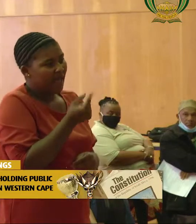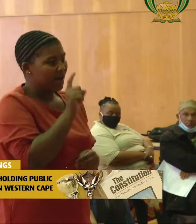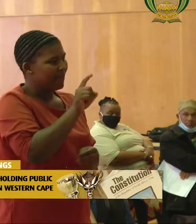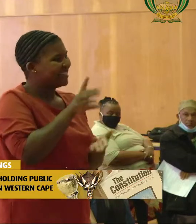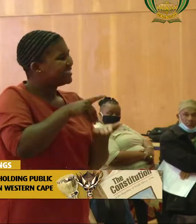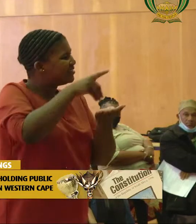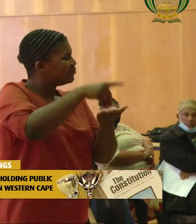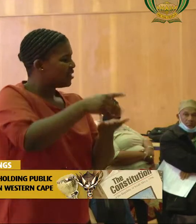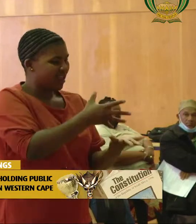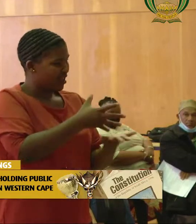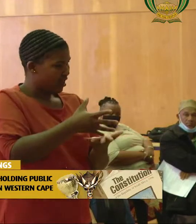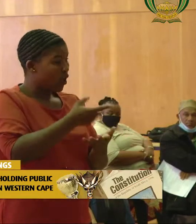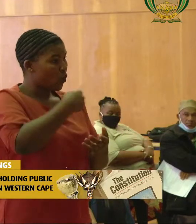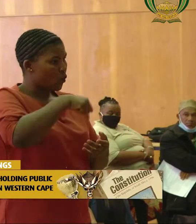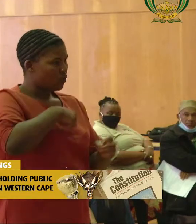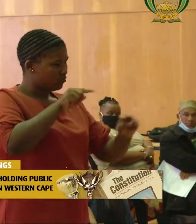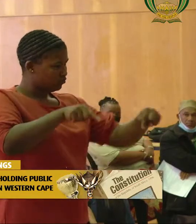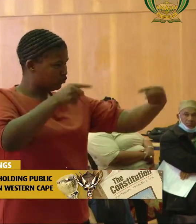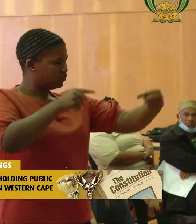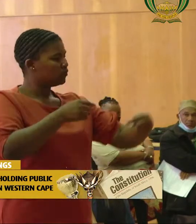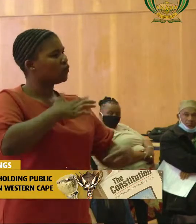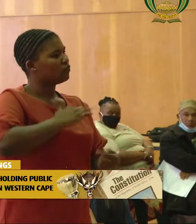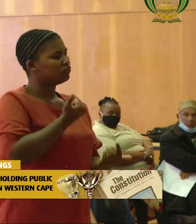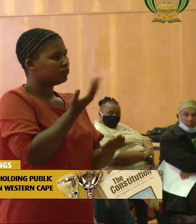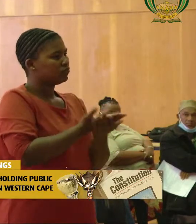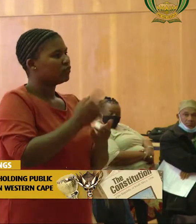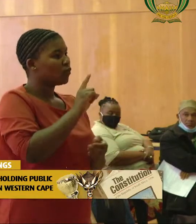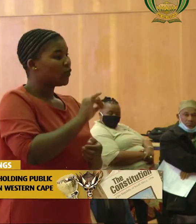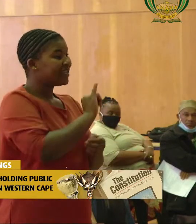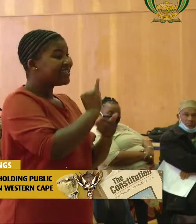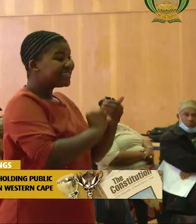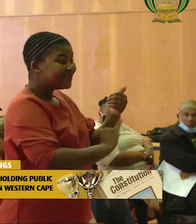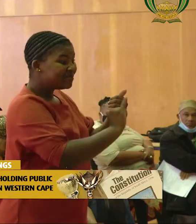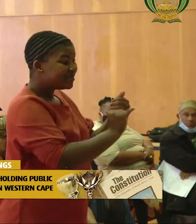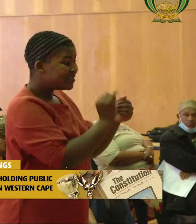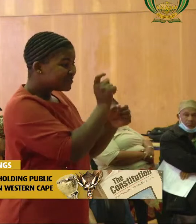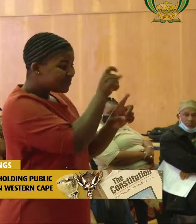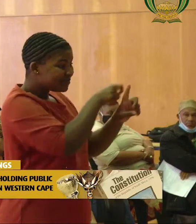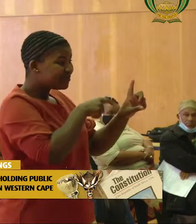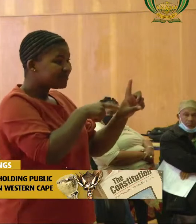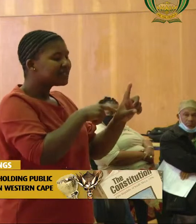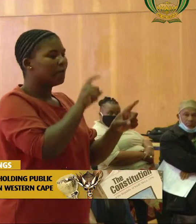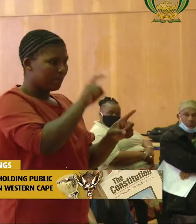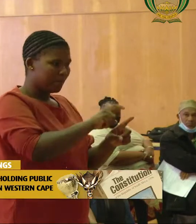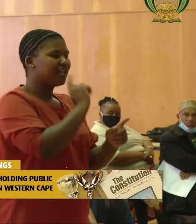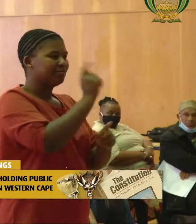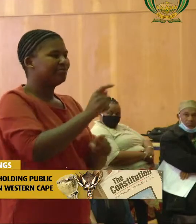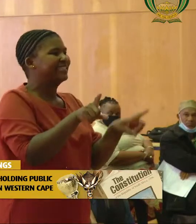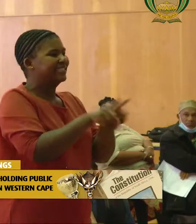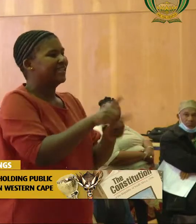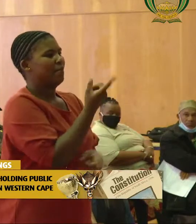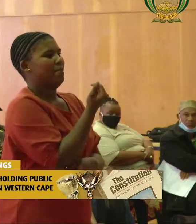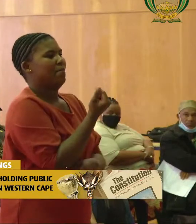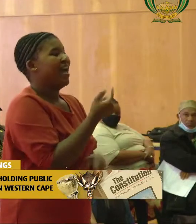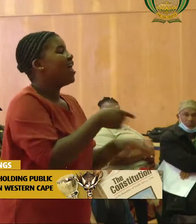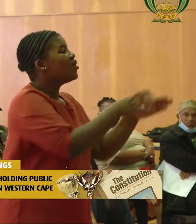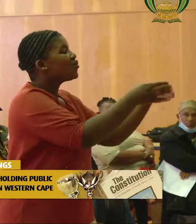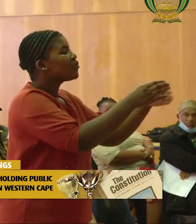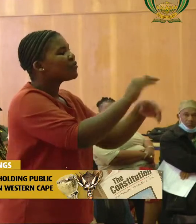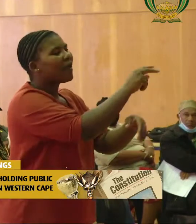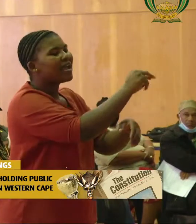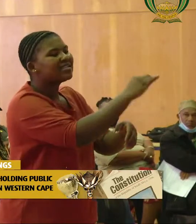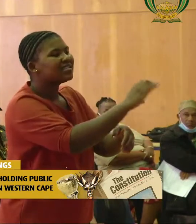deposit. We are arguing, we would like to submit that the independent candidates must also pay the same amount of money. That is not, it must